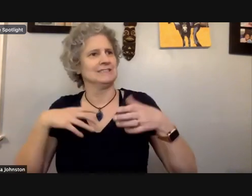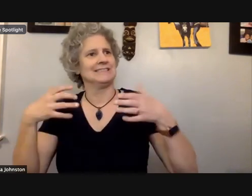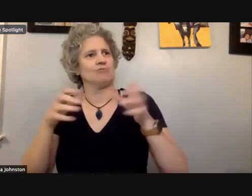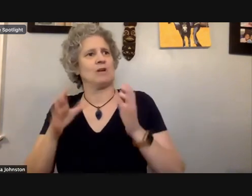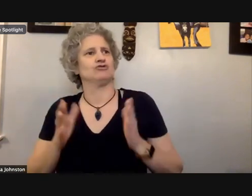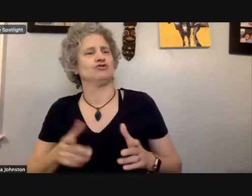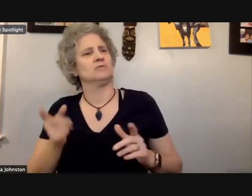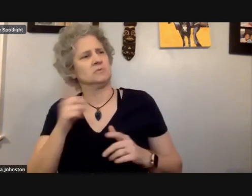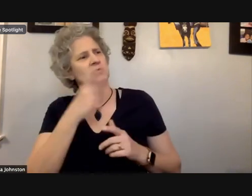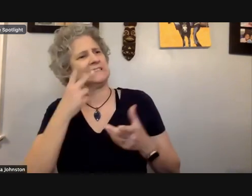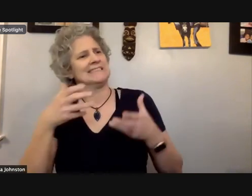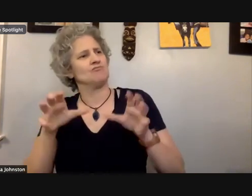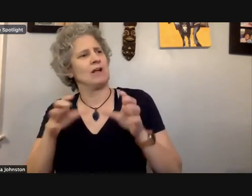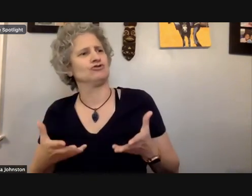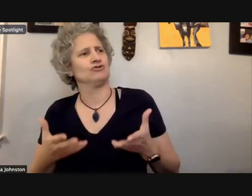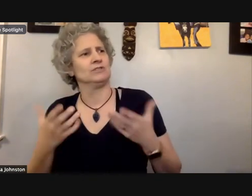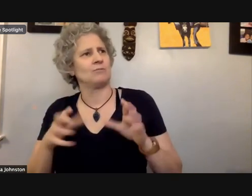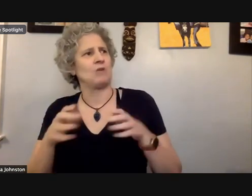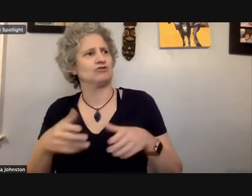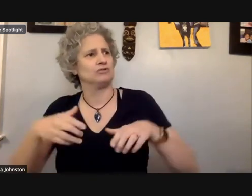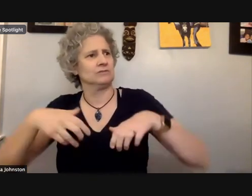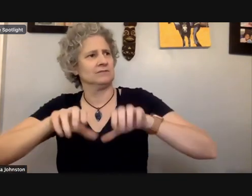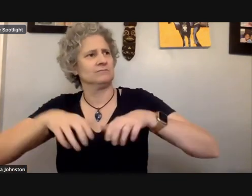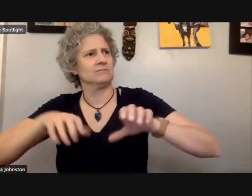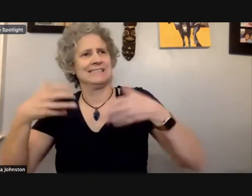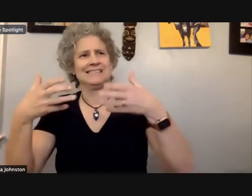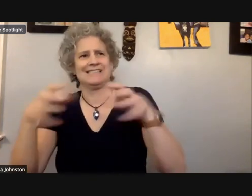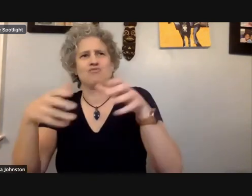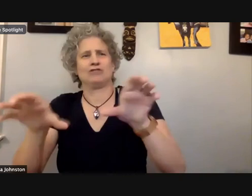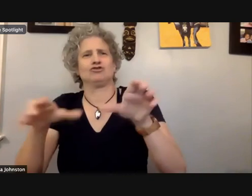I've seen this for chiropractor.